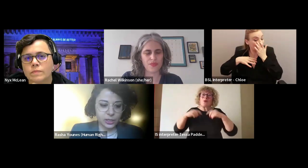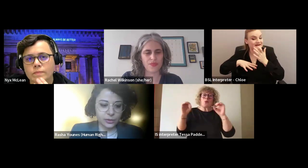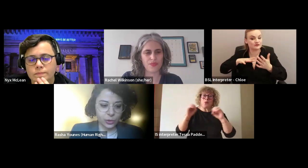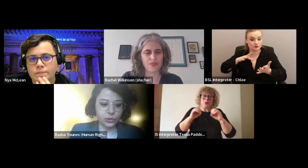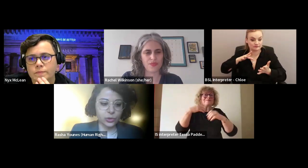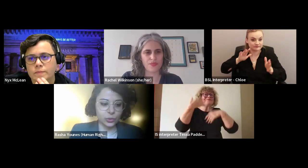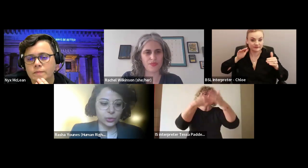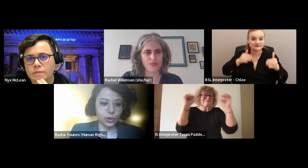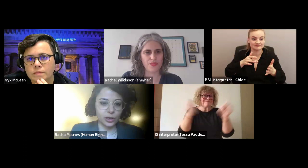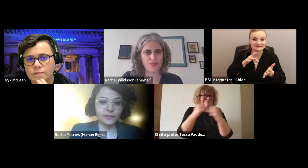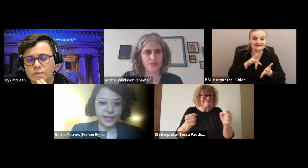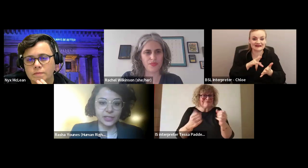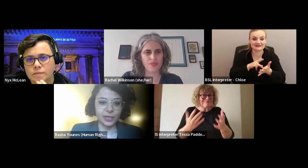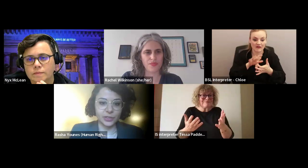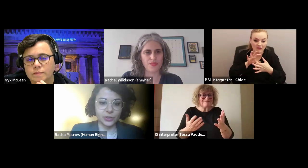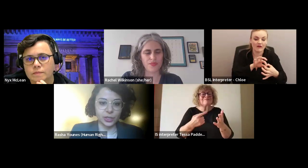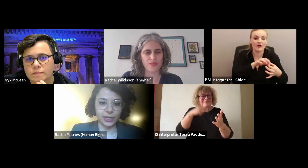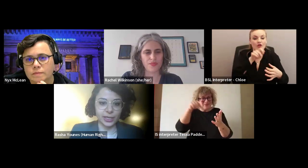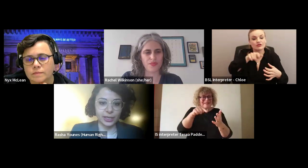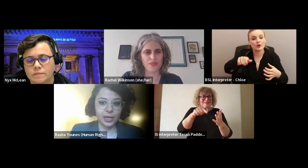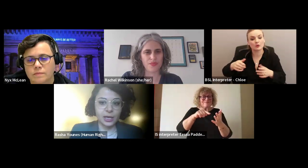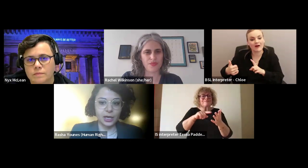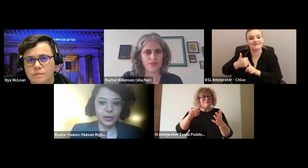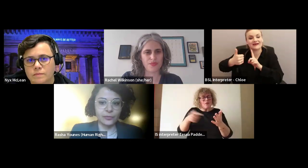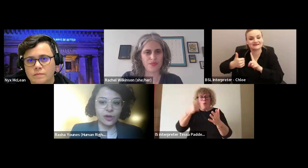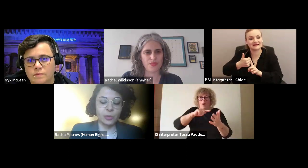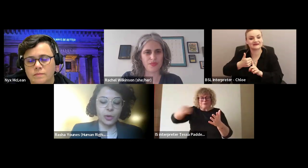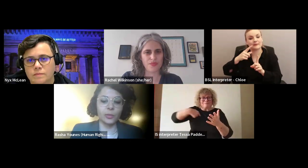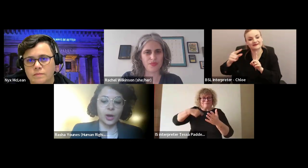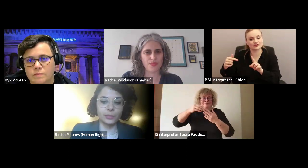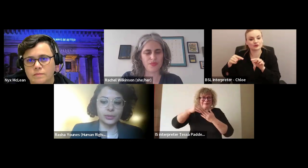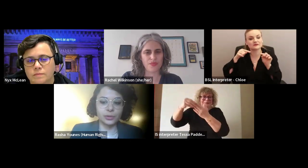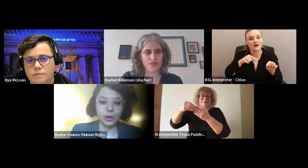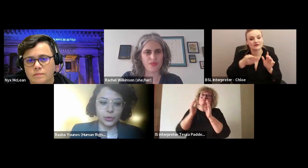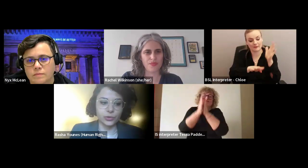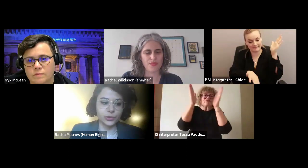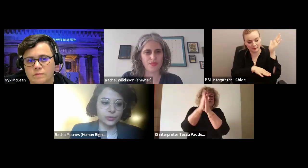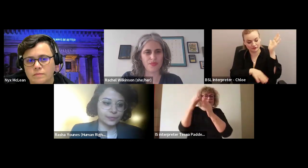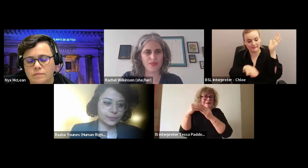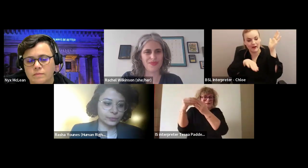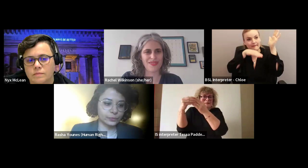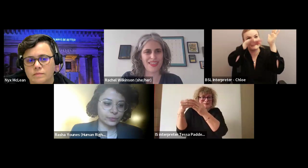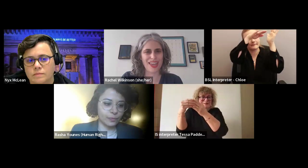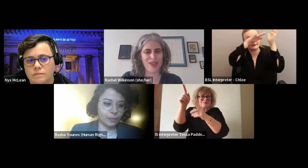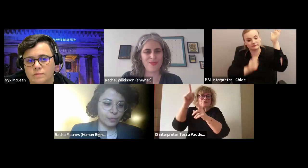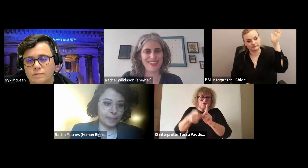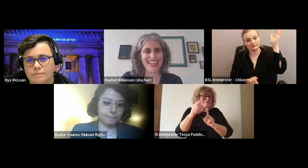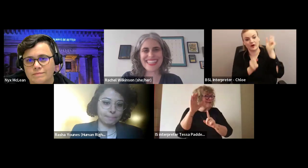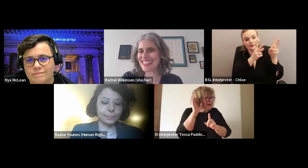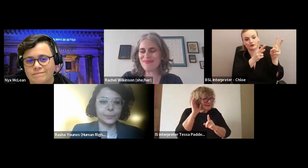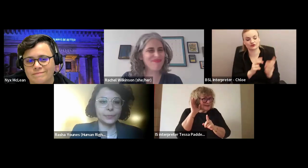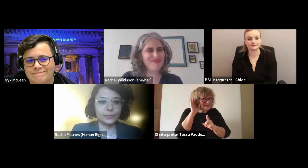center those who are affected by digital targeting from a bottom-up approach. Thank